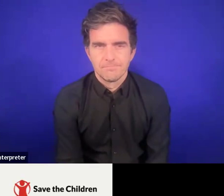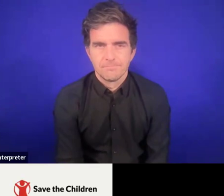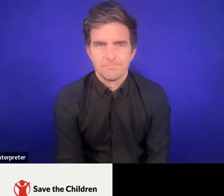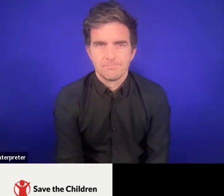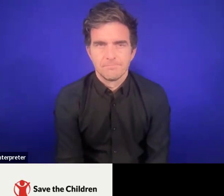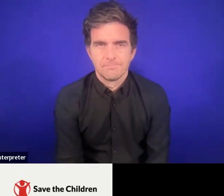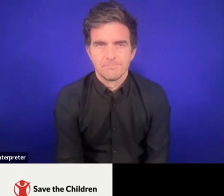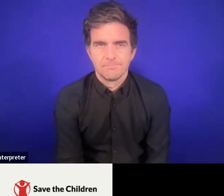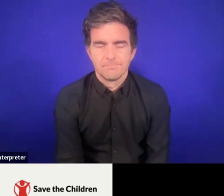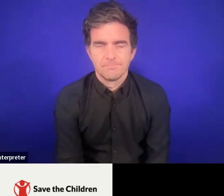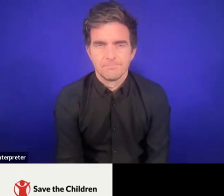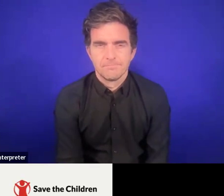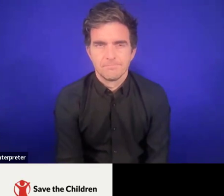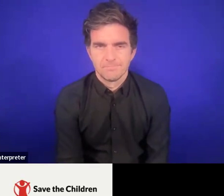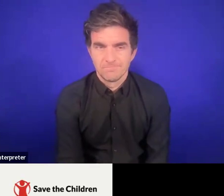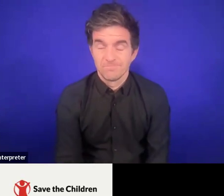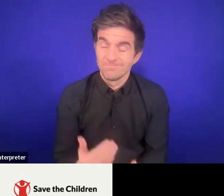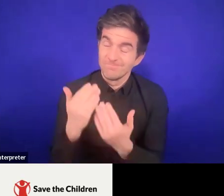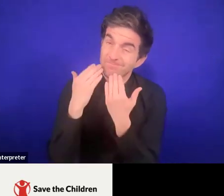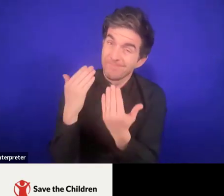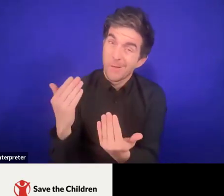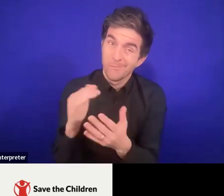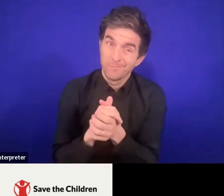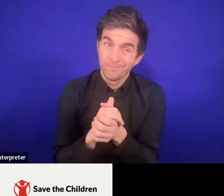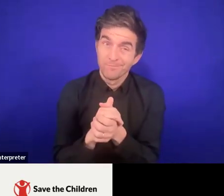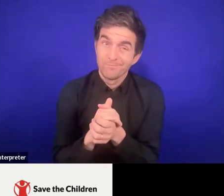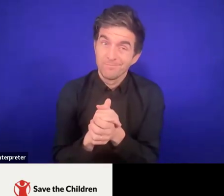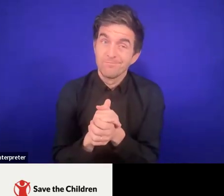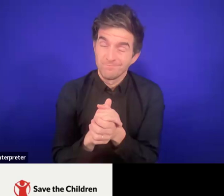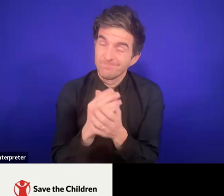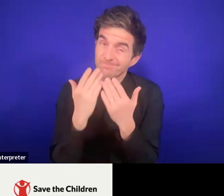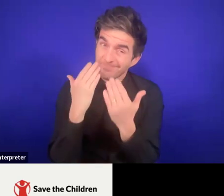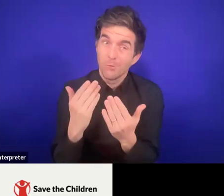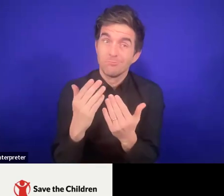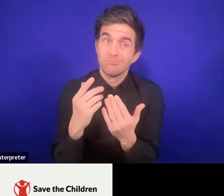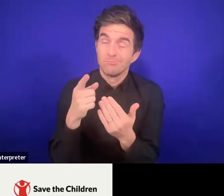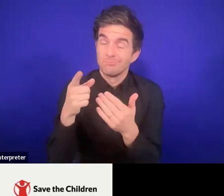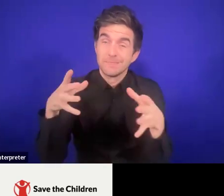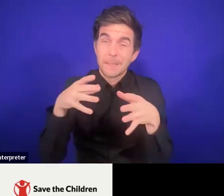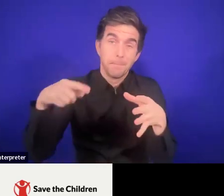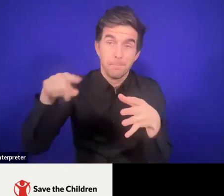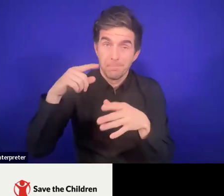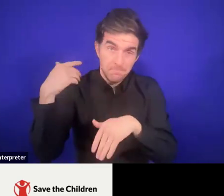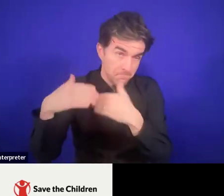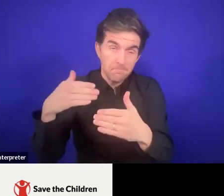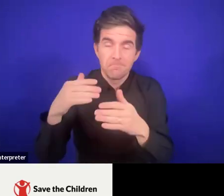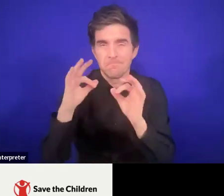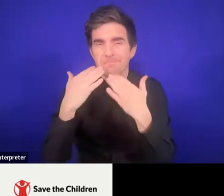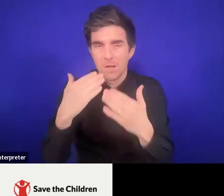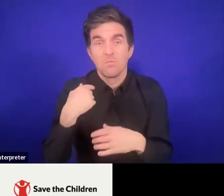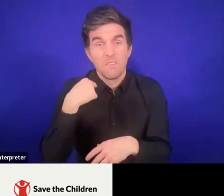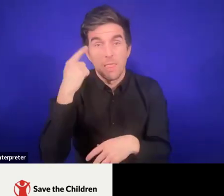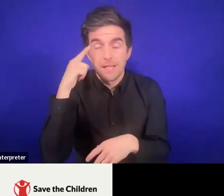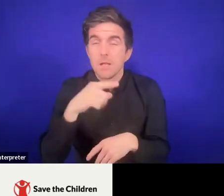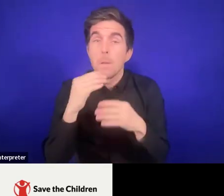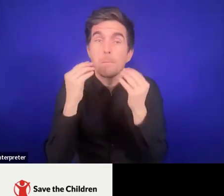throughout. I think that Mozambique is a really interesting example where you can see this integrated into the strategies, the NDC, the